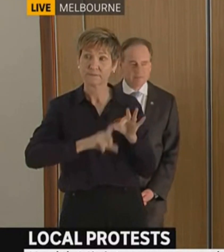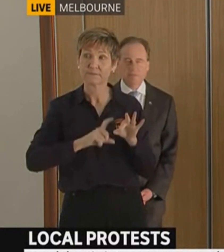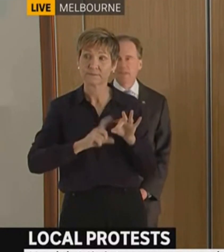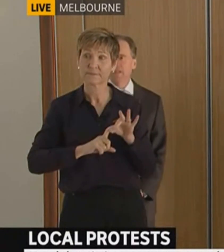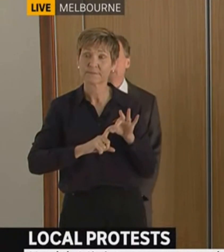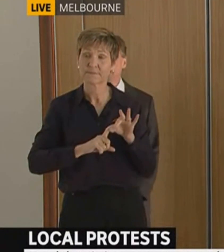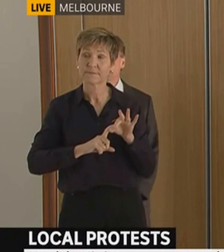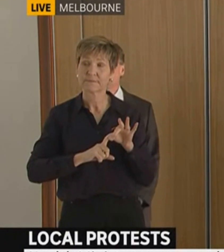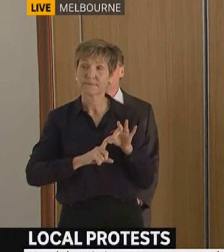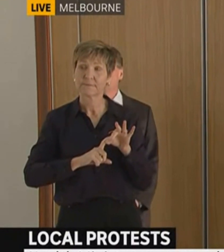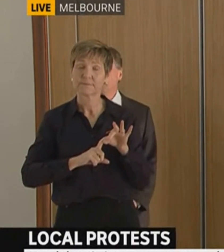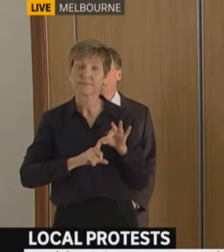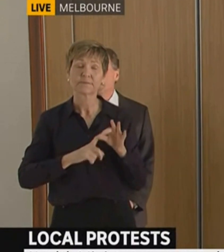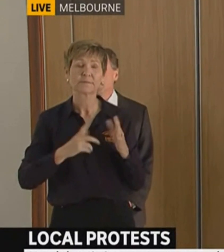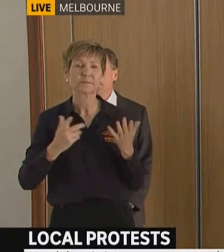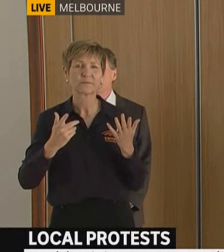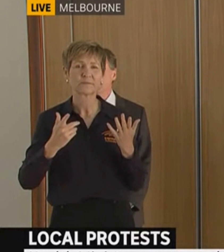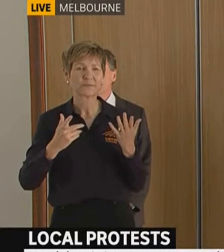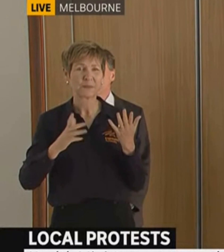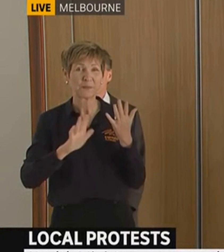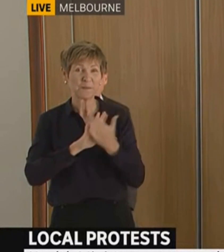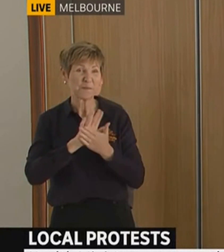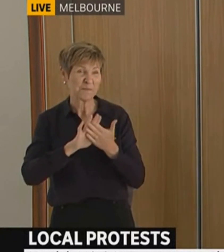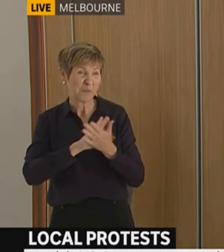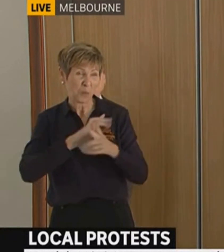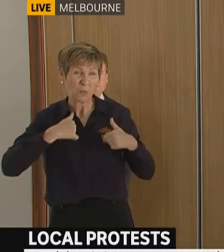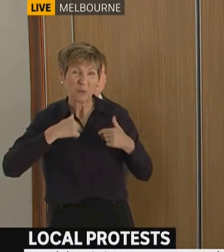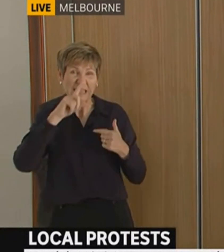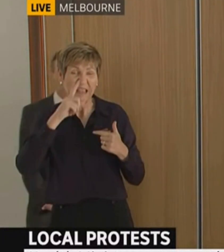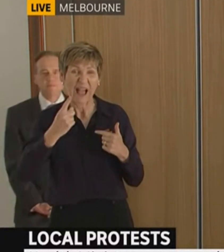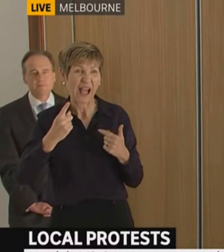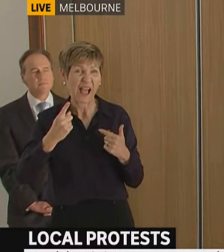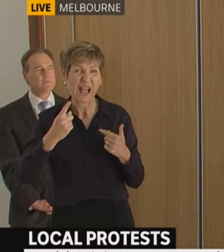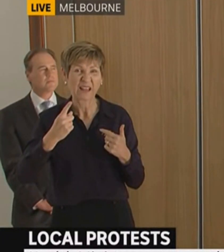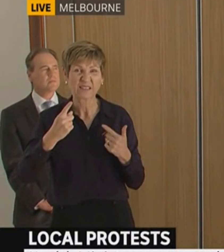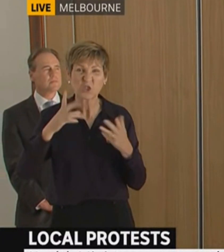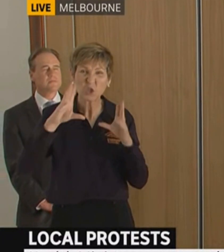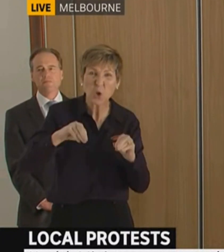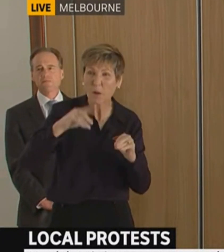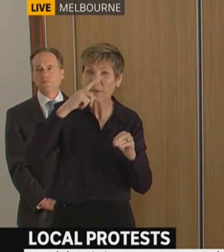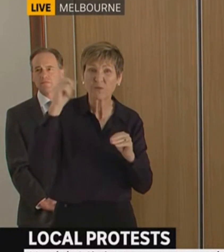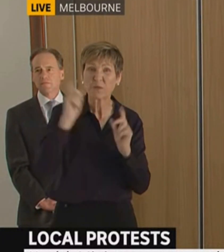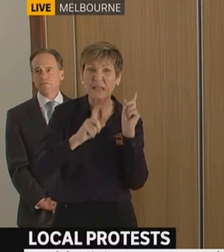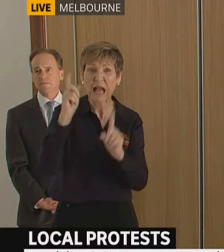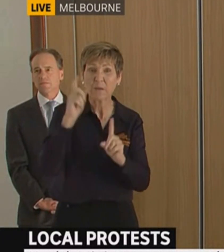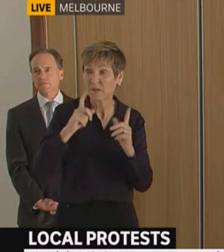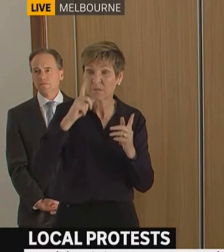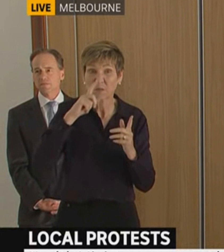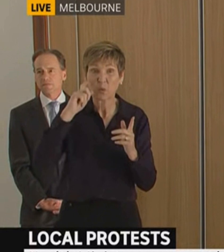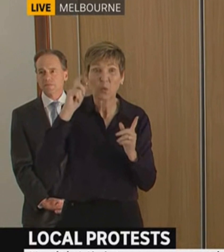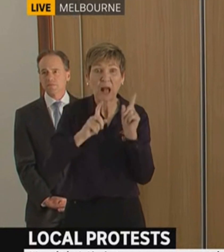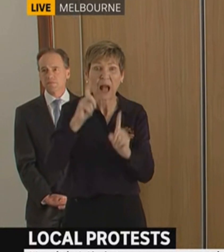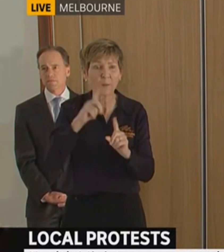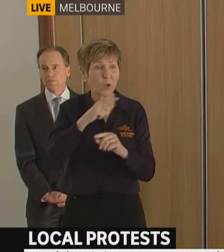you. We can't stop people going. Obviously people are going to attend these protests. Would you be encouraging them to